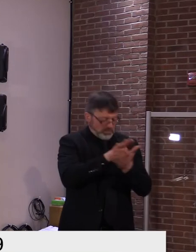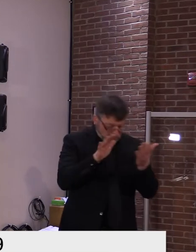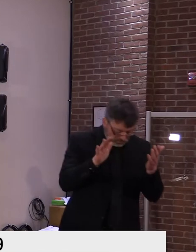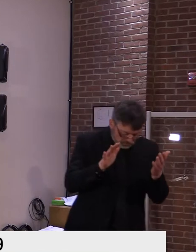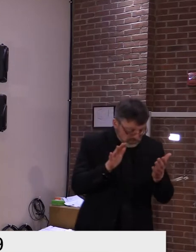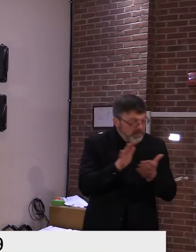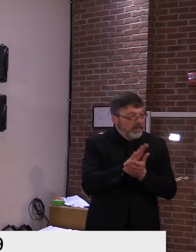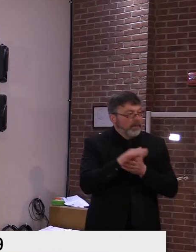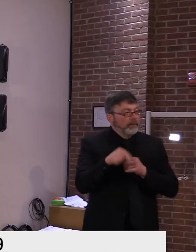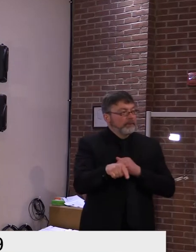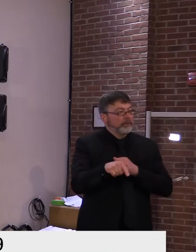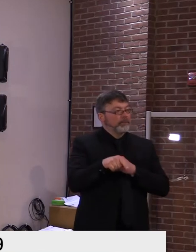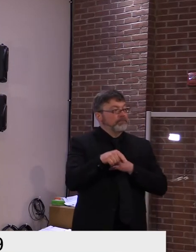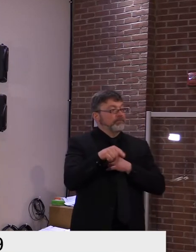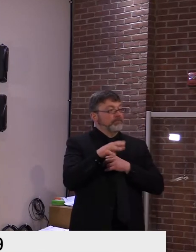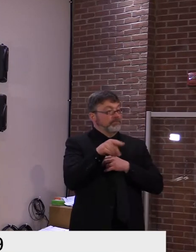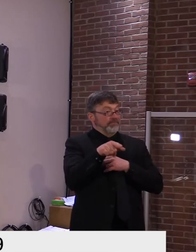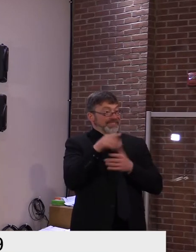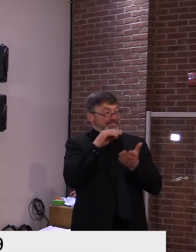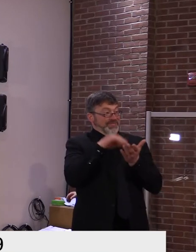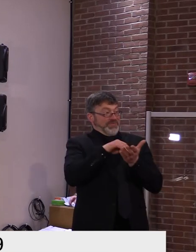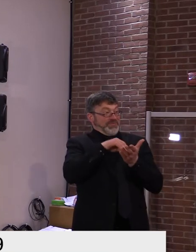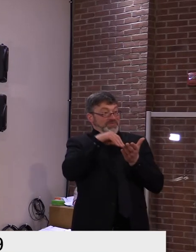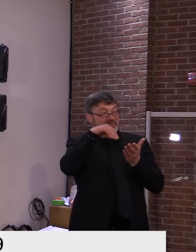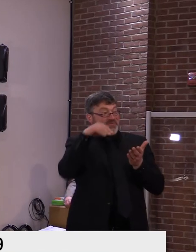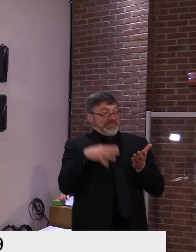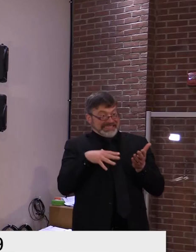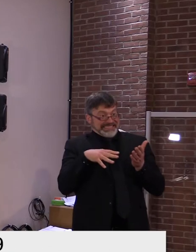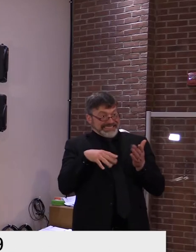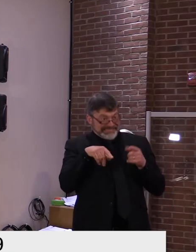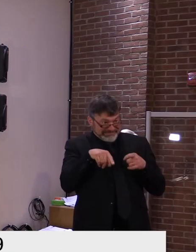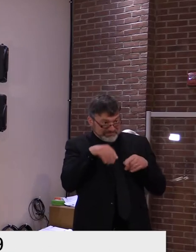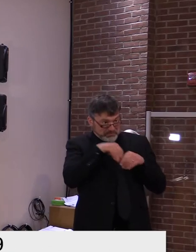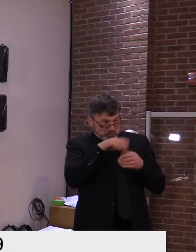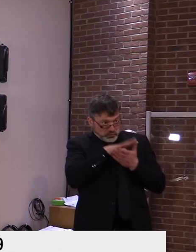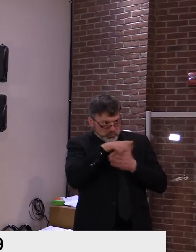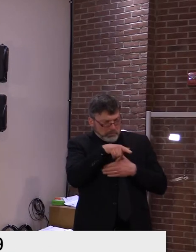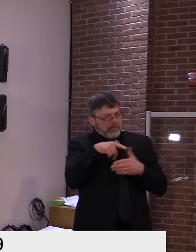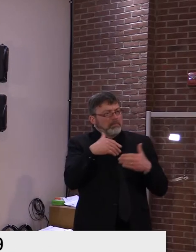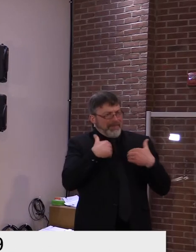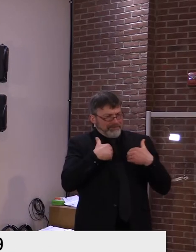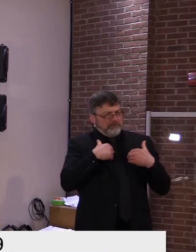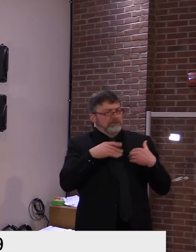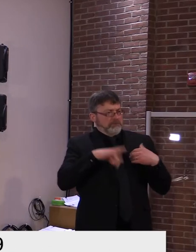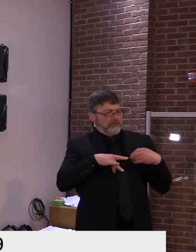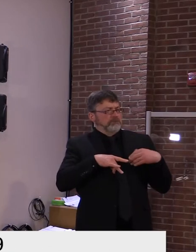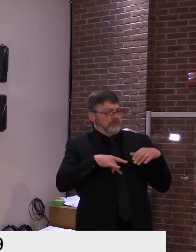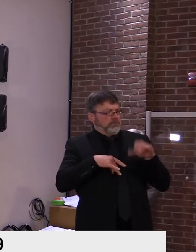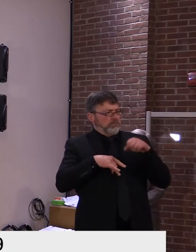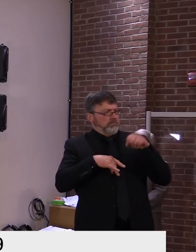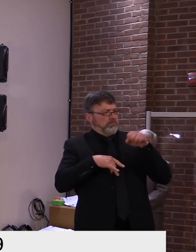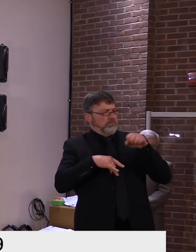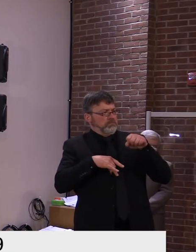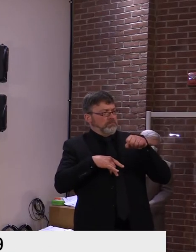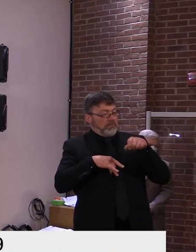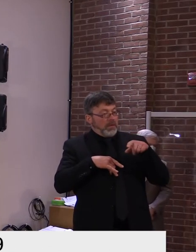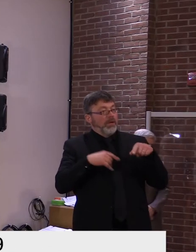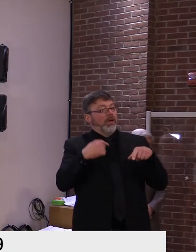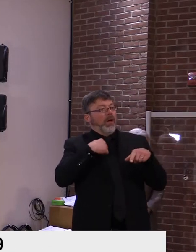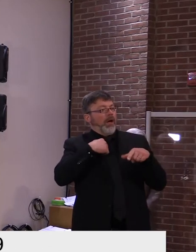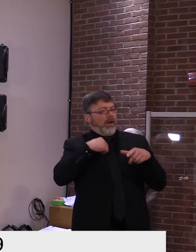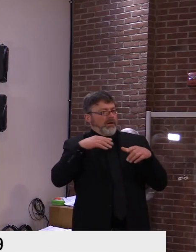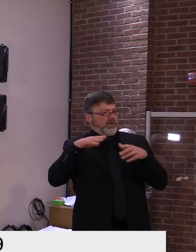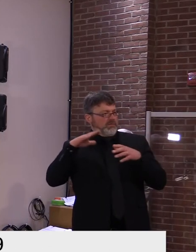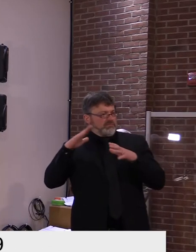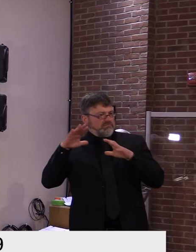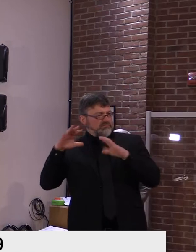case is when you do the tracing through contact in their own household.